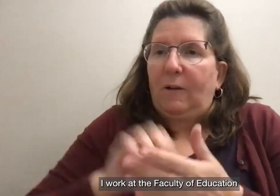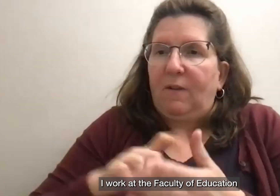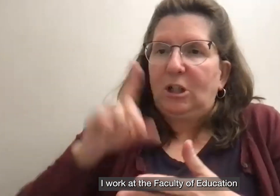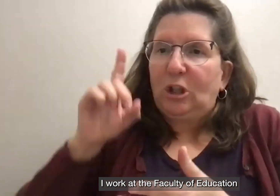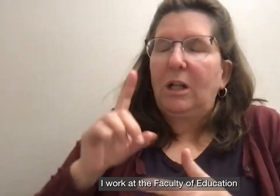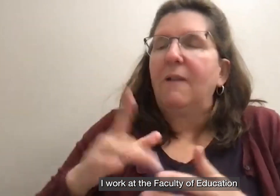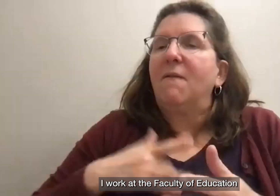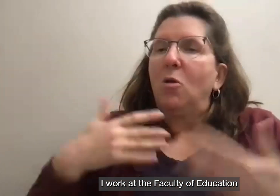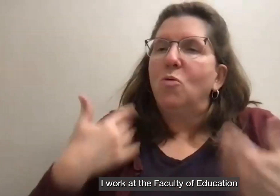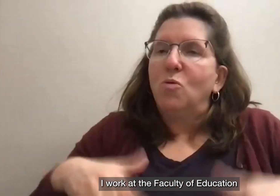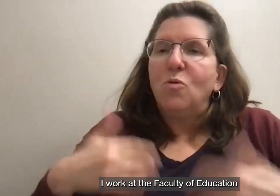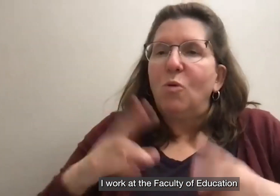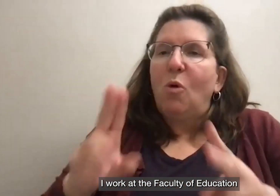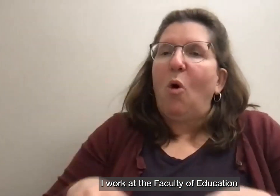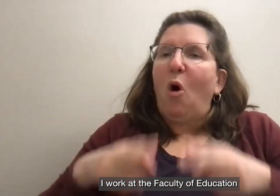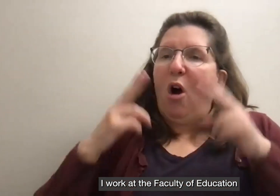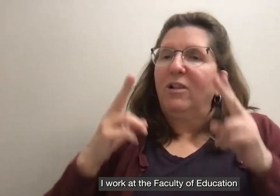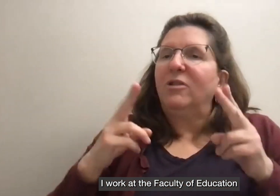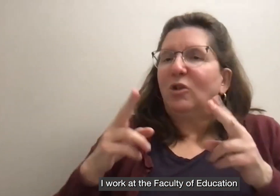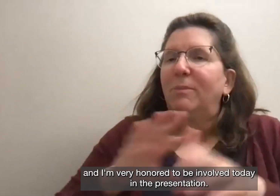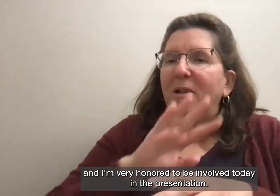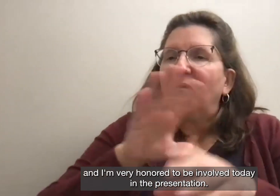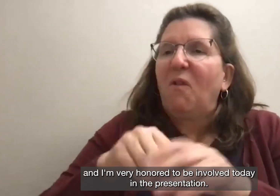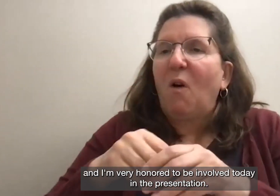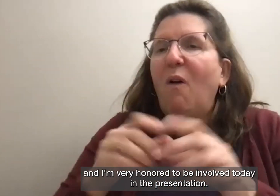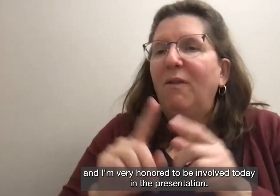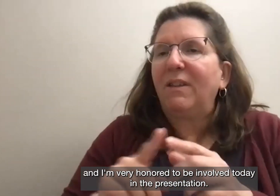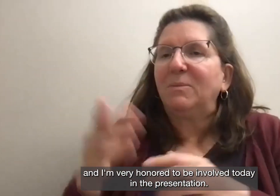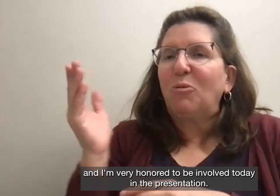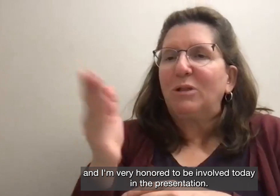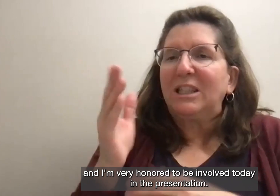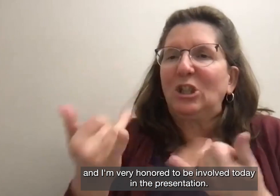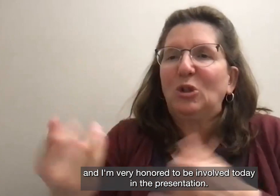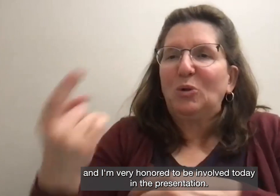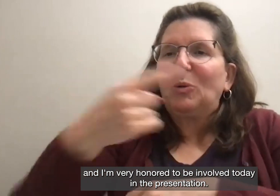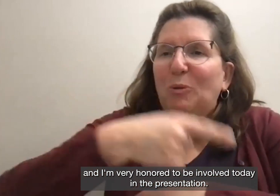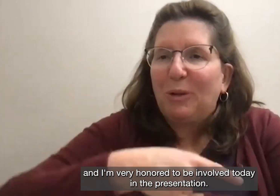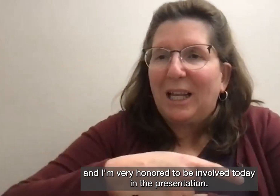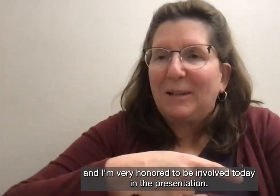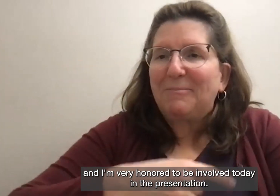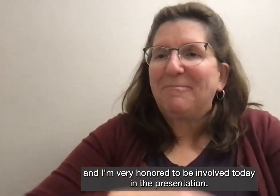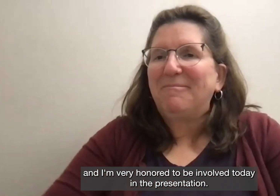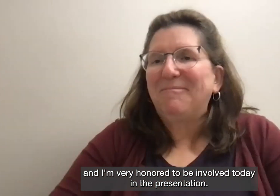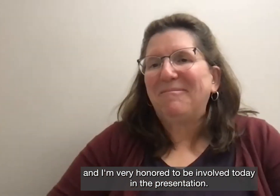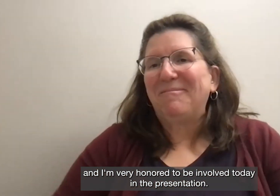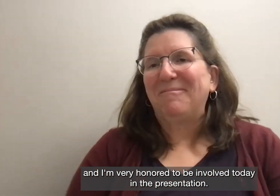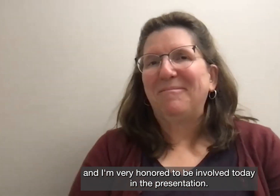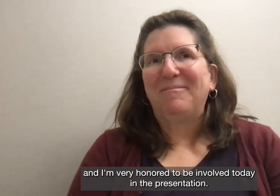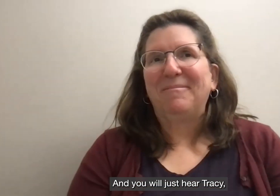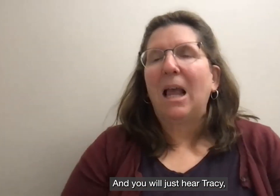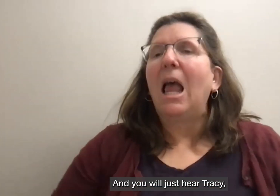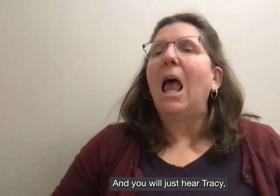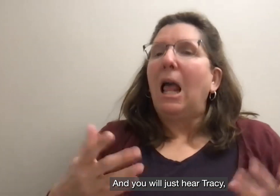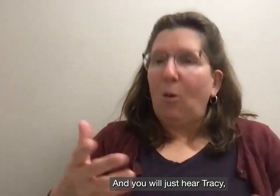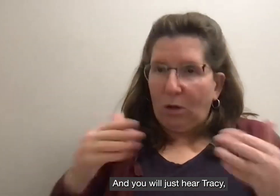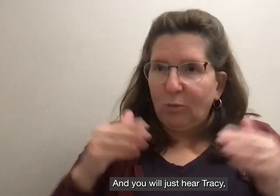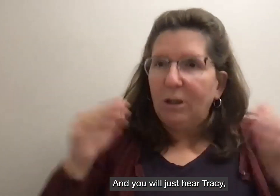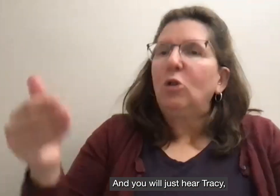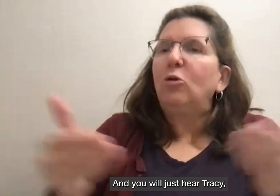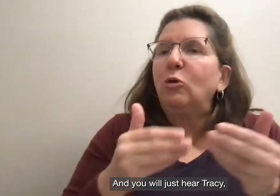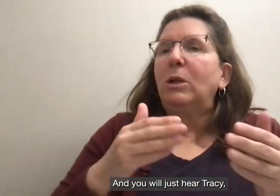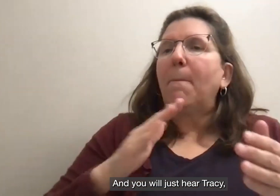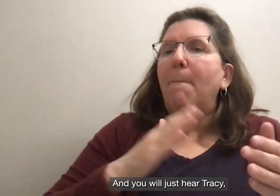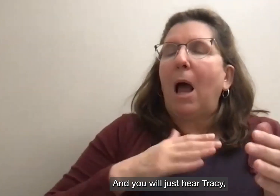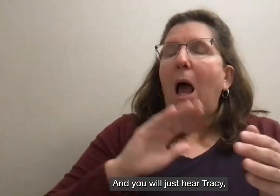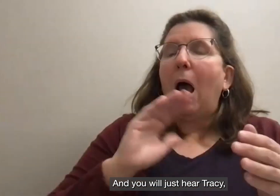Education. I work at the Faculty of Education, and I'm very honored to be involved today in the presentation. And you will just